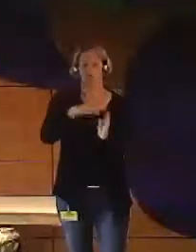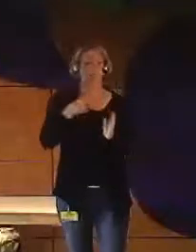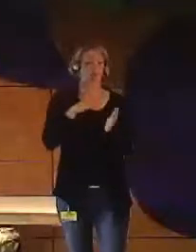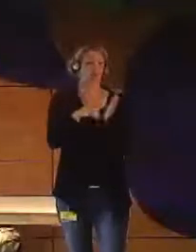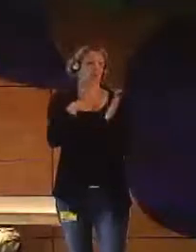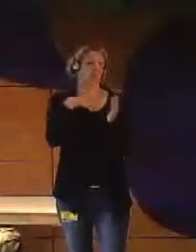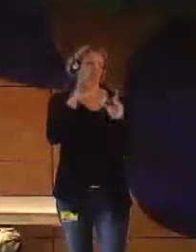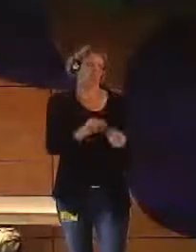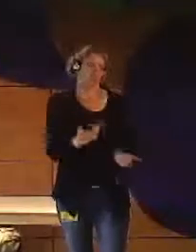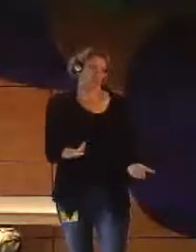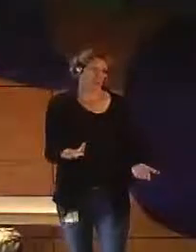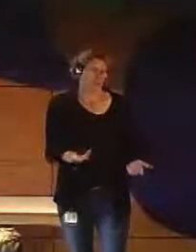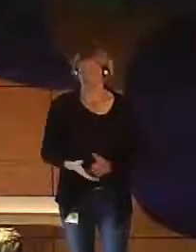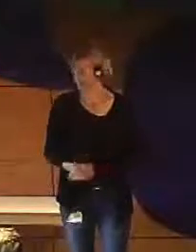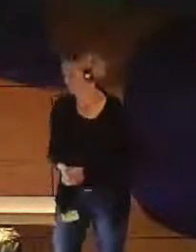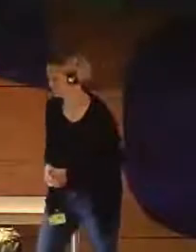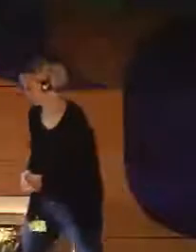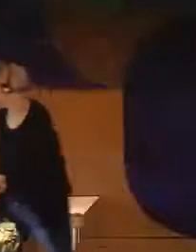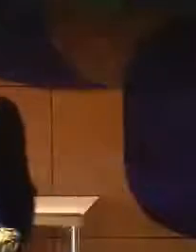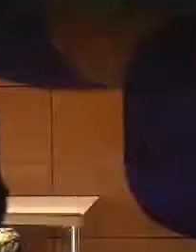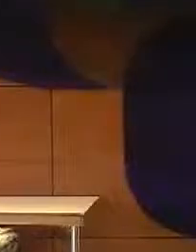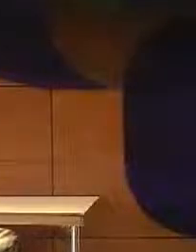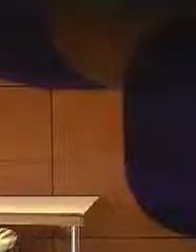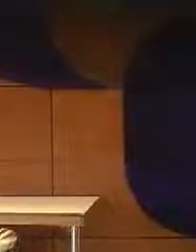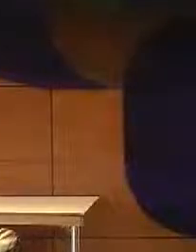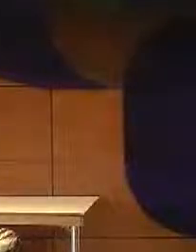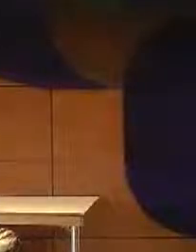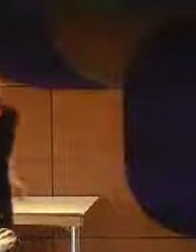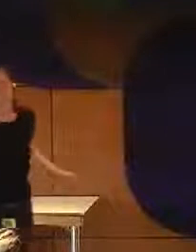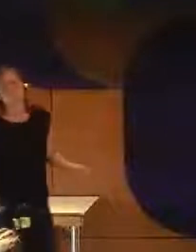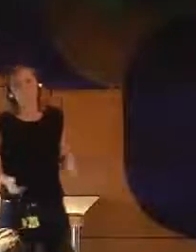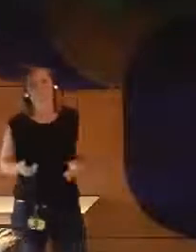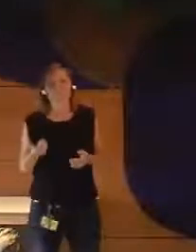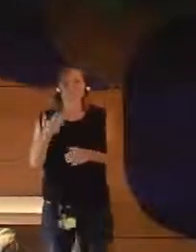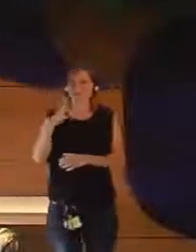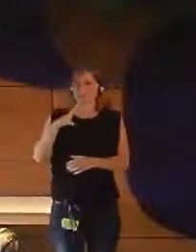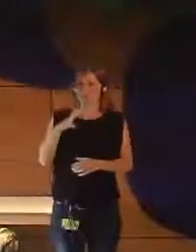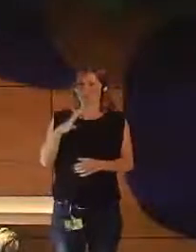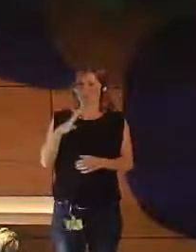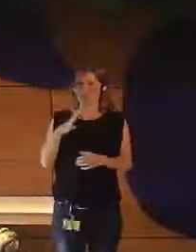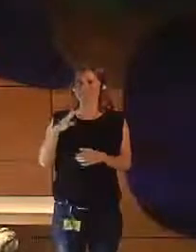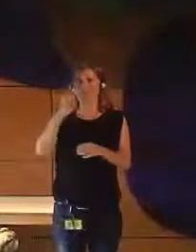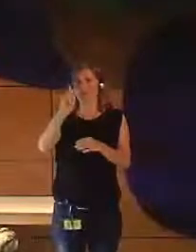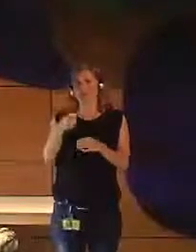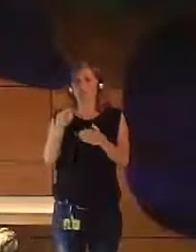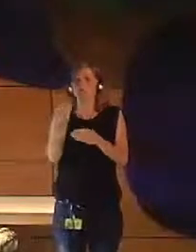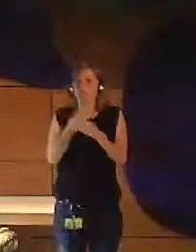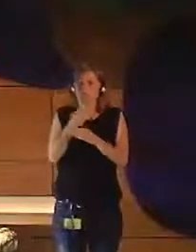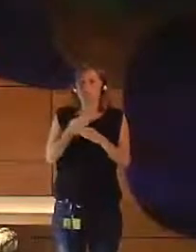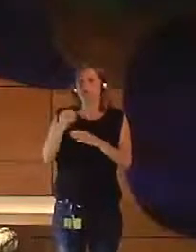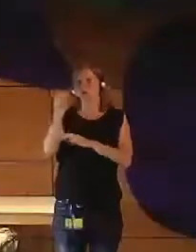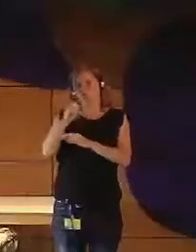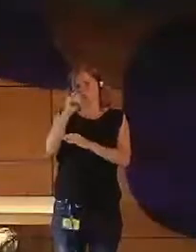So in the girls, we use synthetic estrogen. So something like, so remember the oral contraceptive